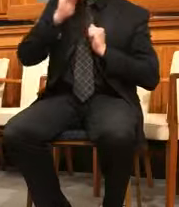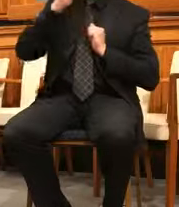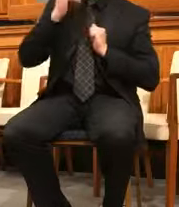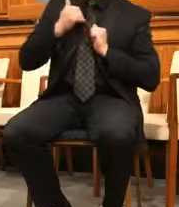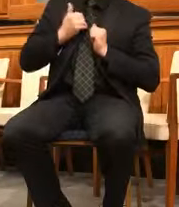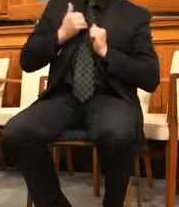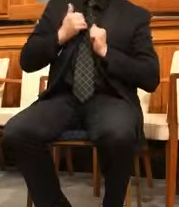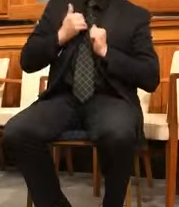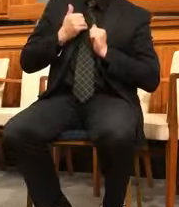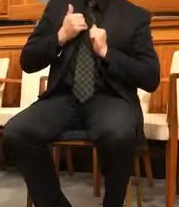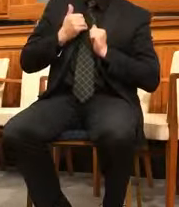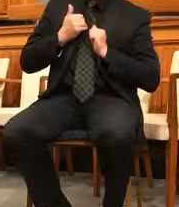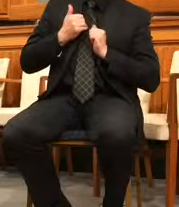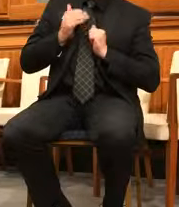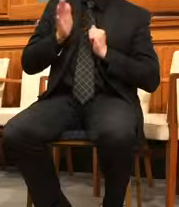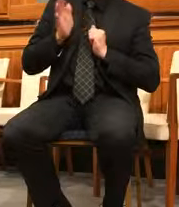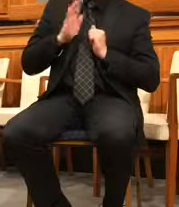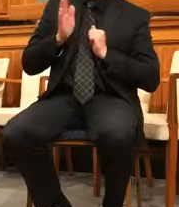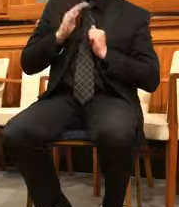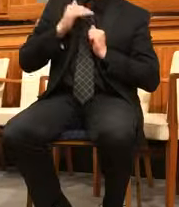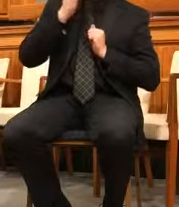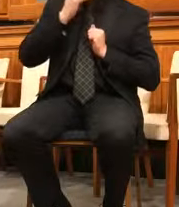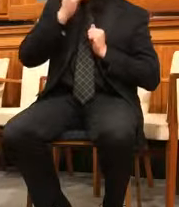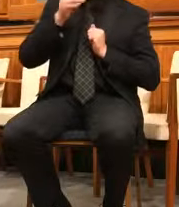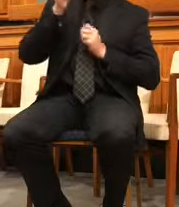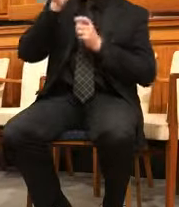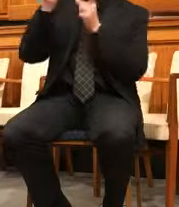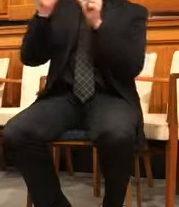No, it isn't, friends. Don't be mistaken.